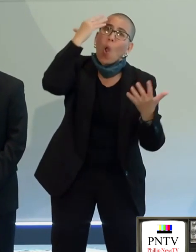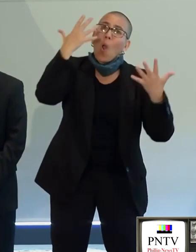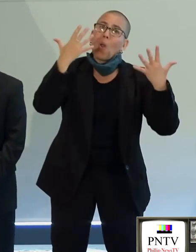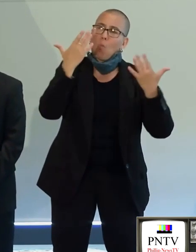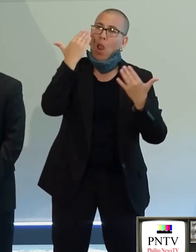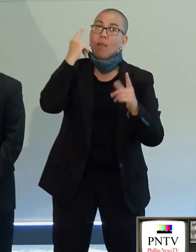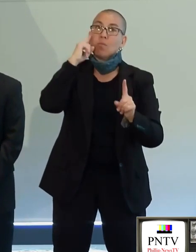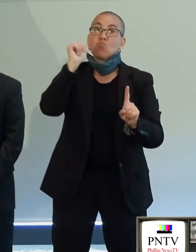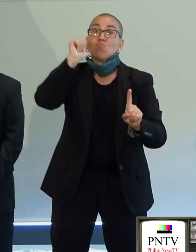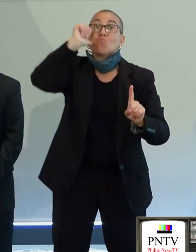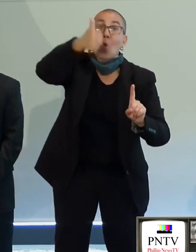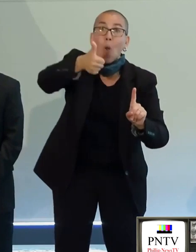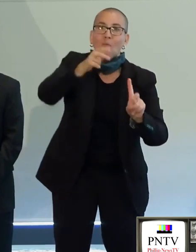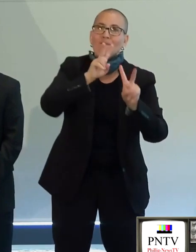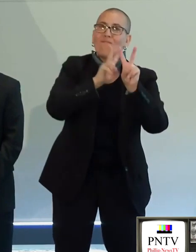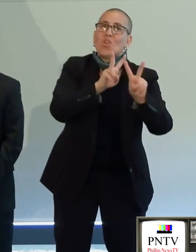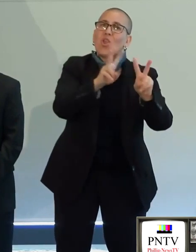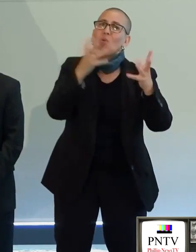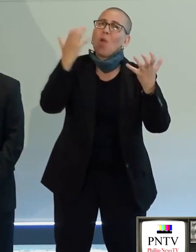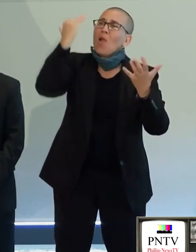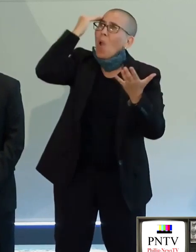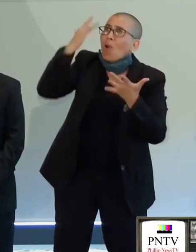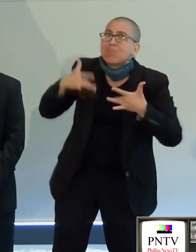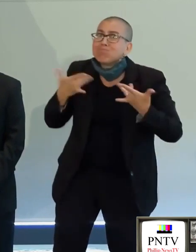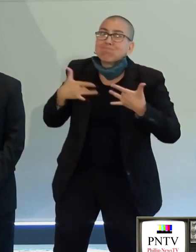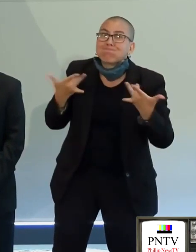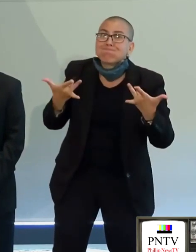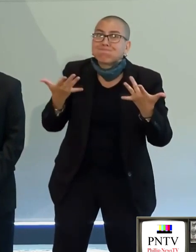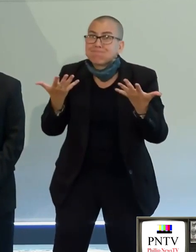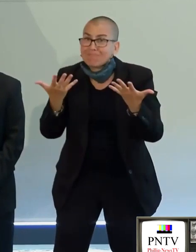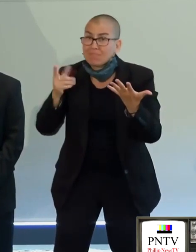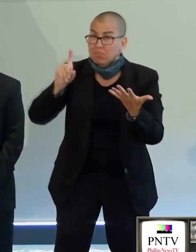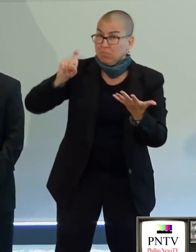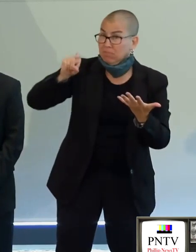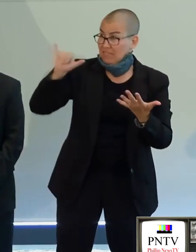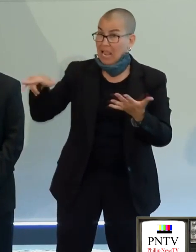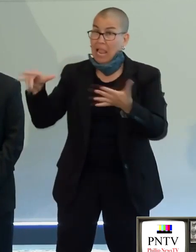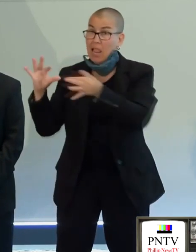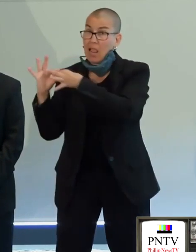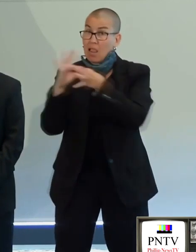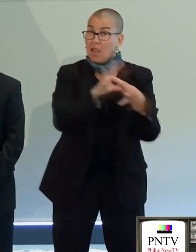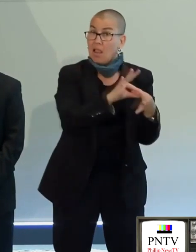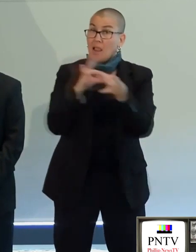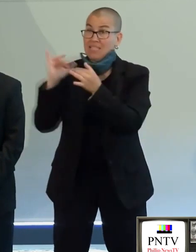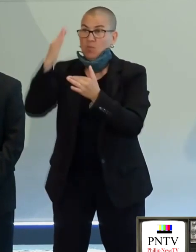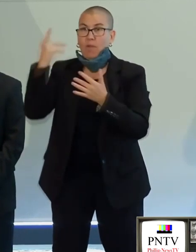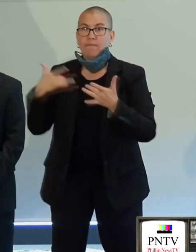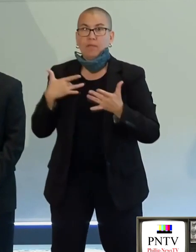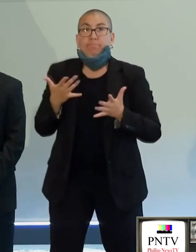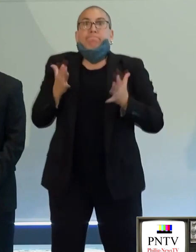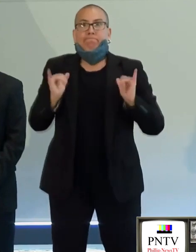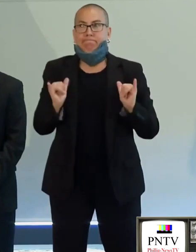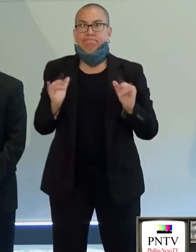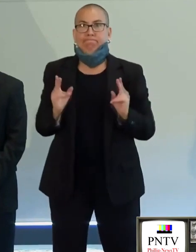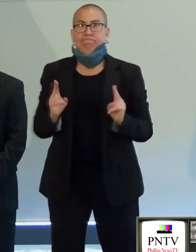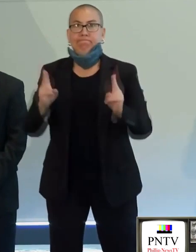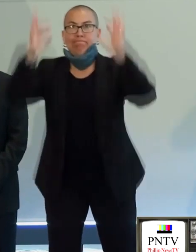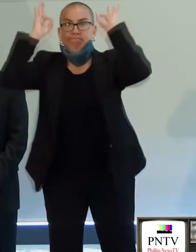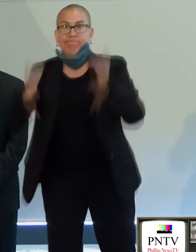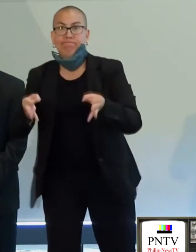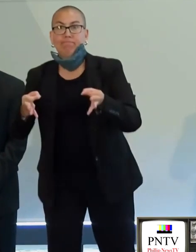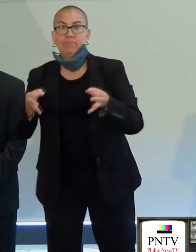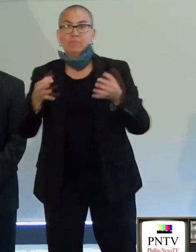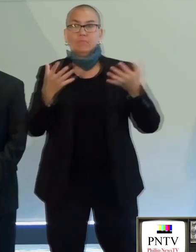How much did that factor in your decision, as well as the protests with him calling for these across the country as well and growing